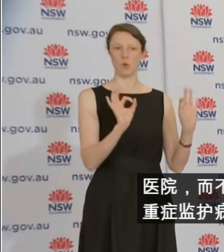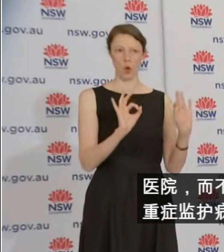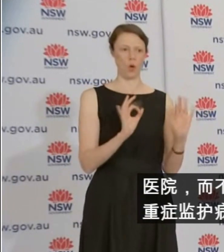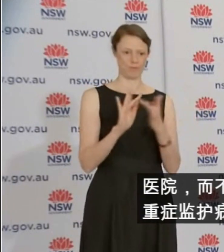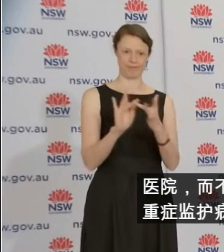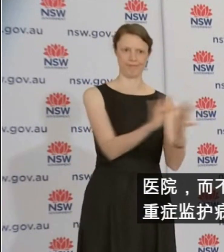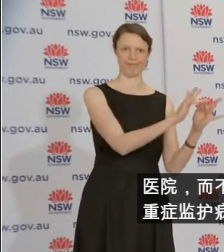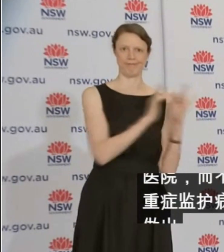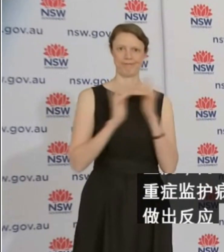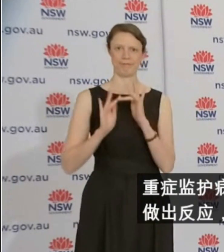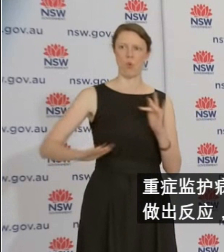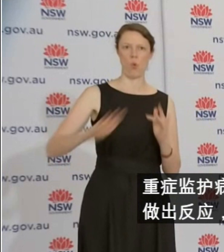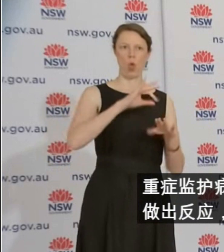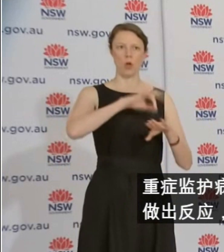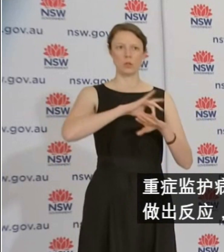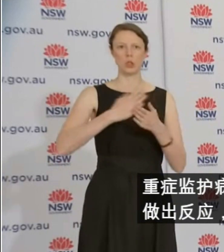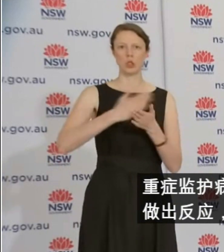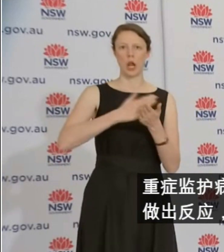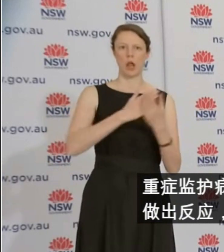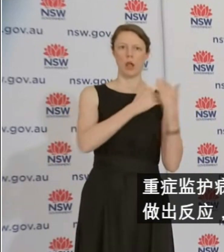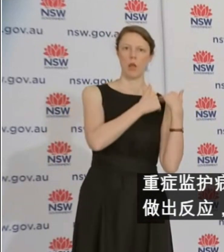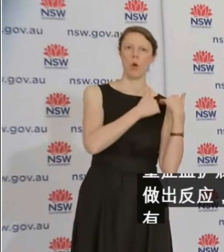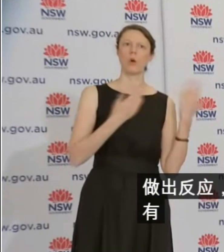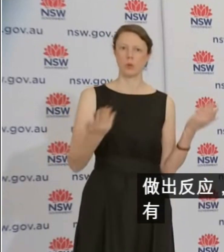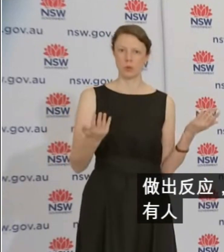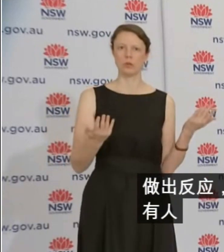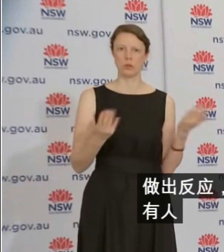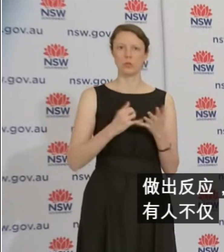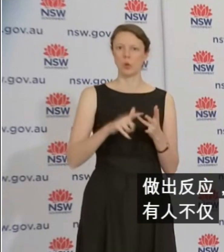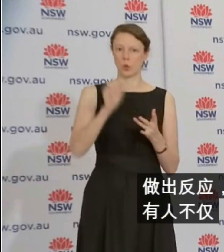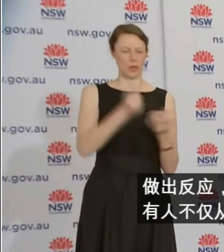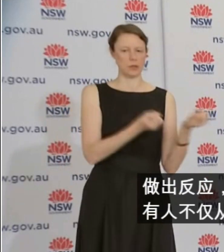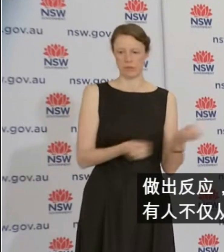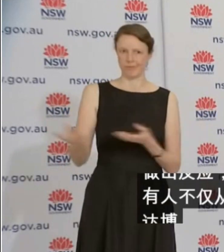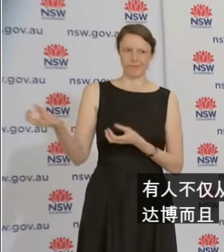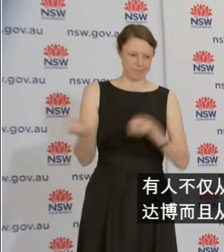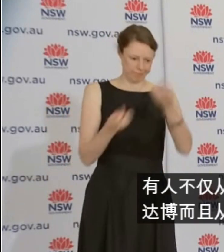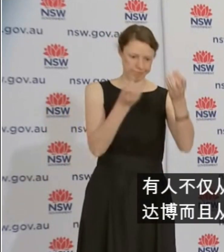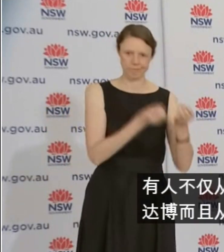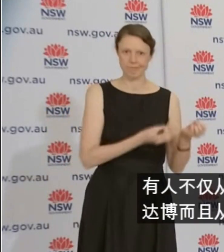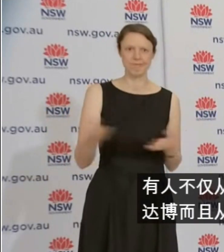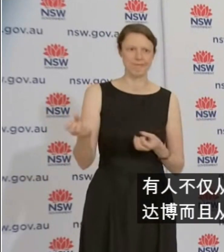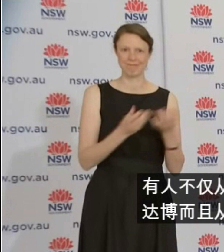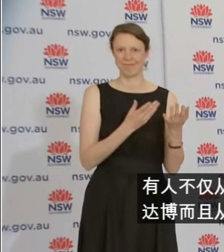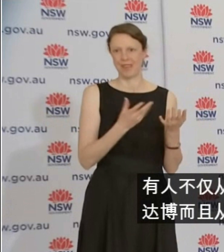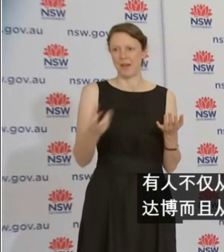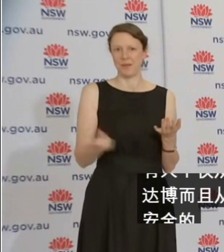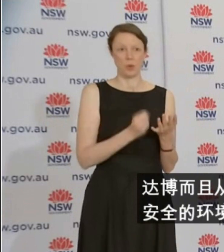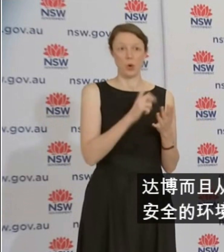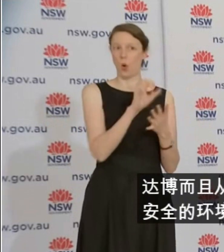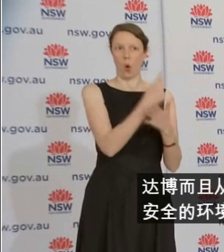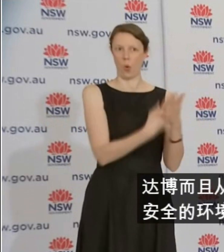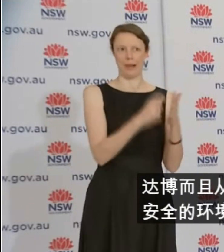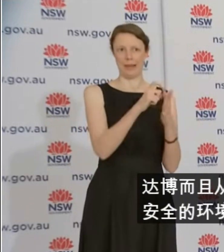has the ability to respond. So I'm sure there are people being transported from not only Dubbo but other parts of the state to a